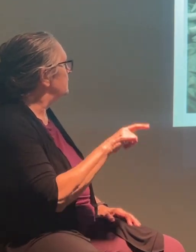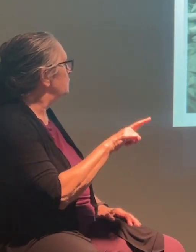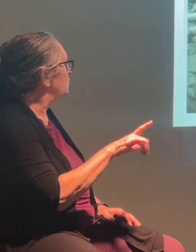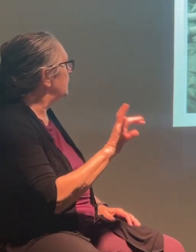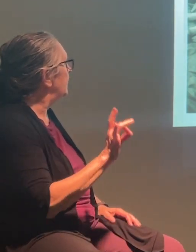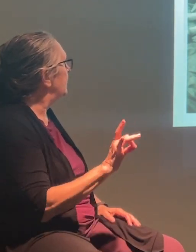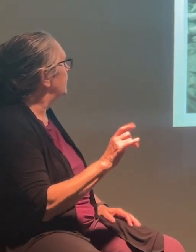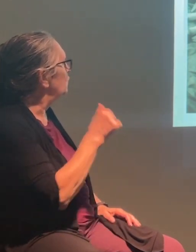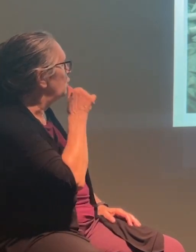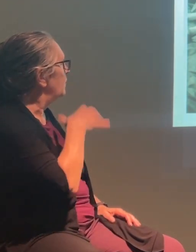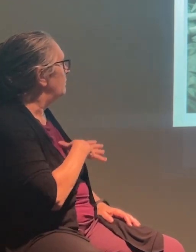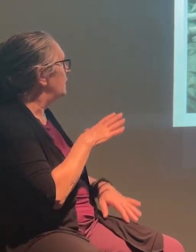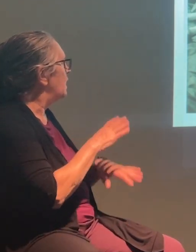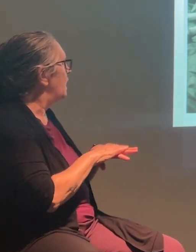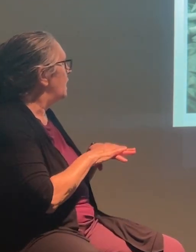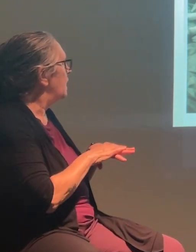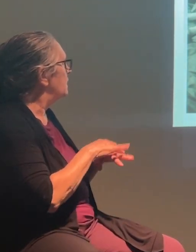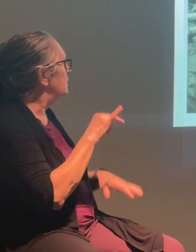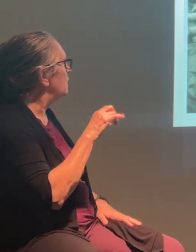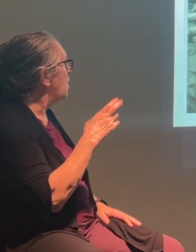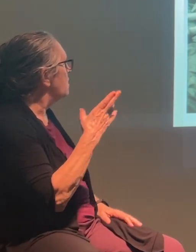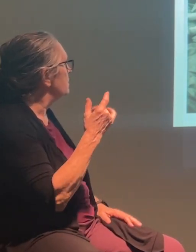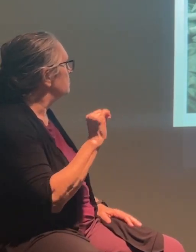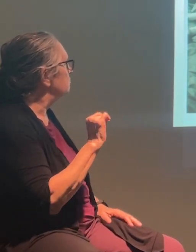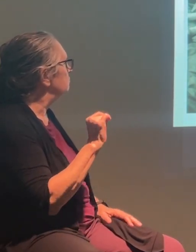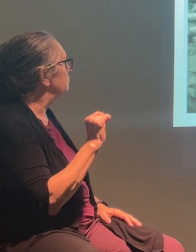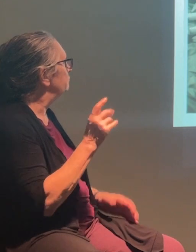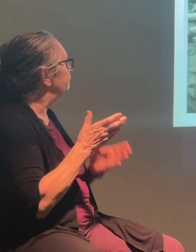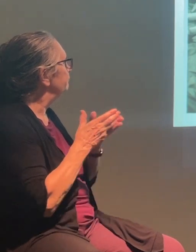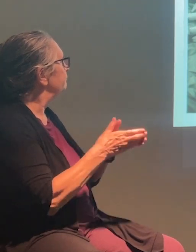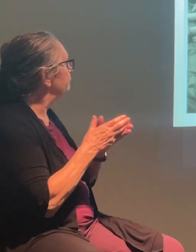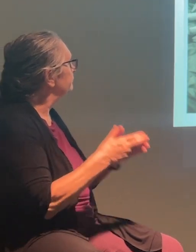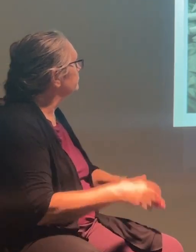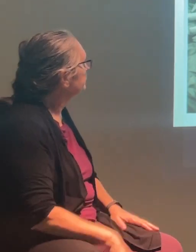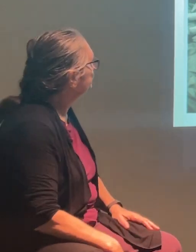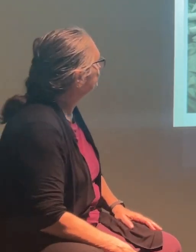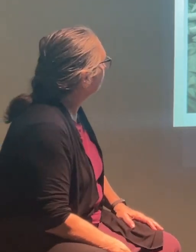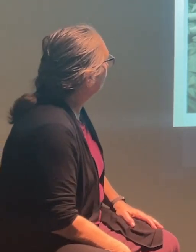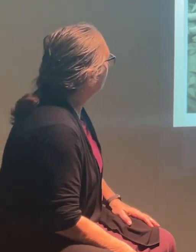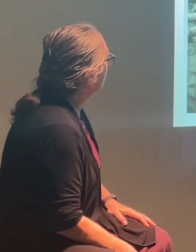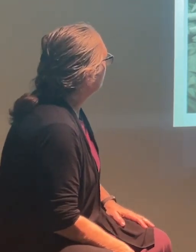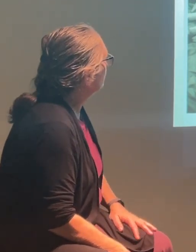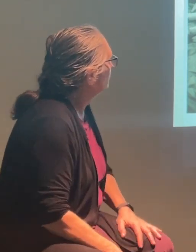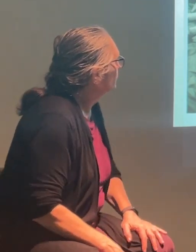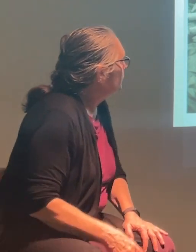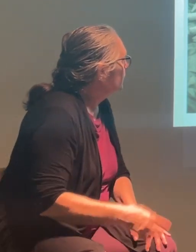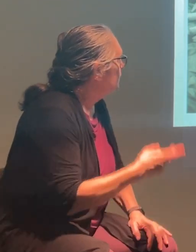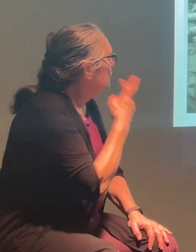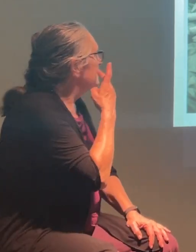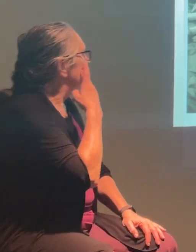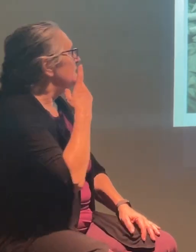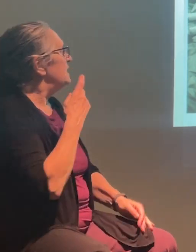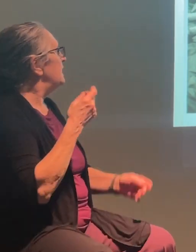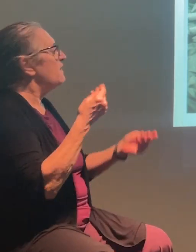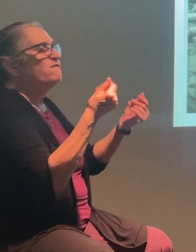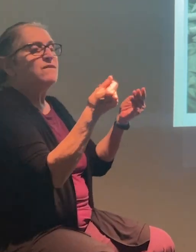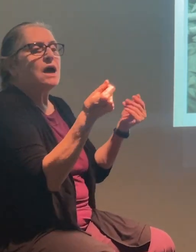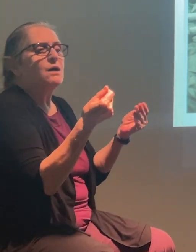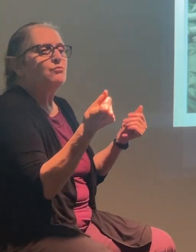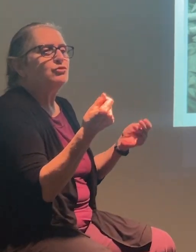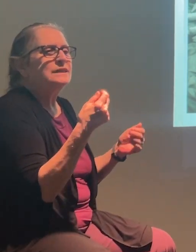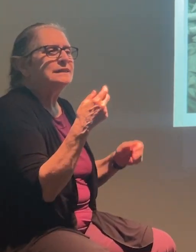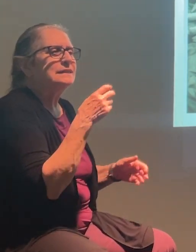1928, woman on a yacht. You can see the texture of the fabrics,